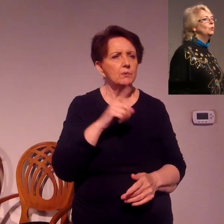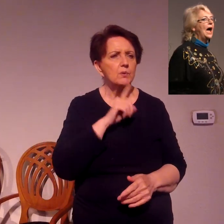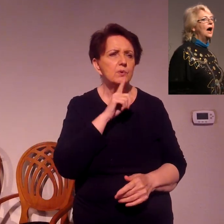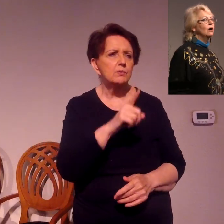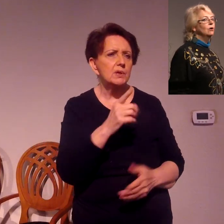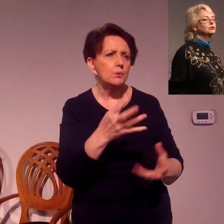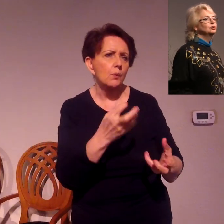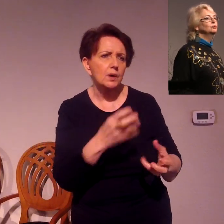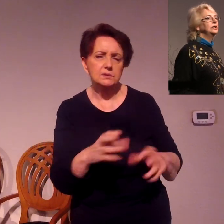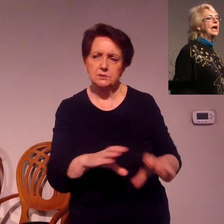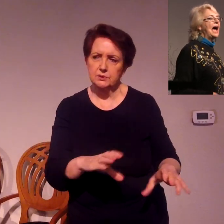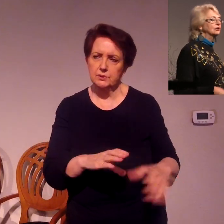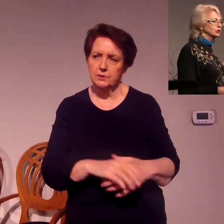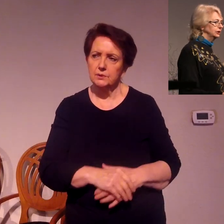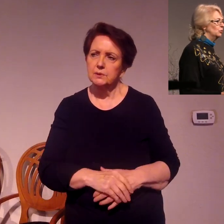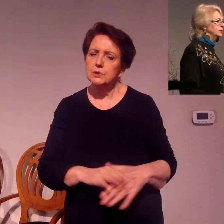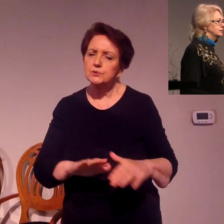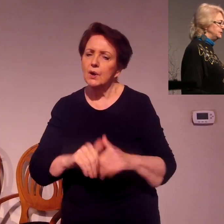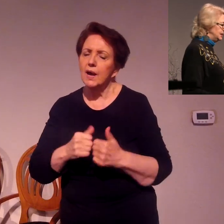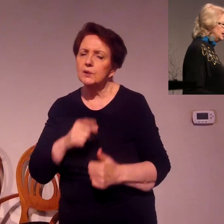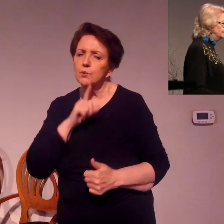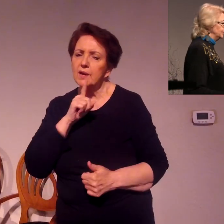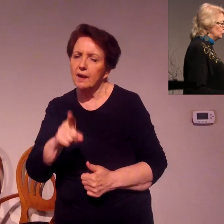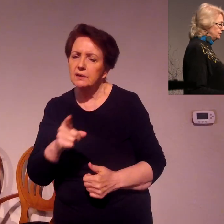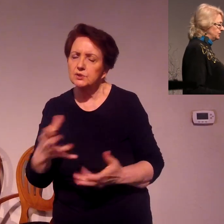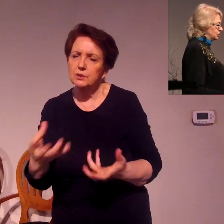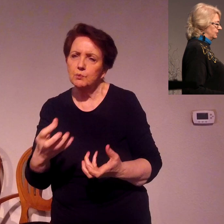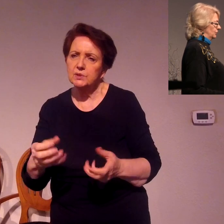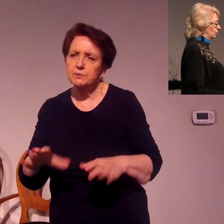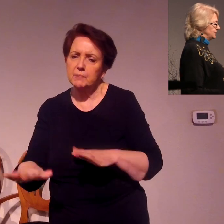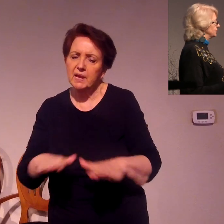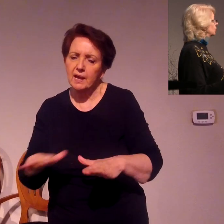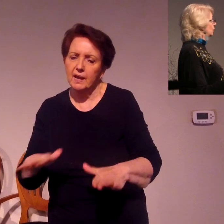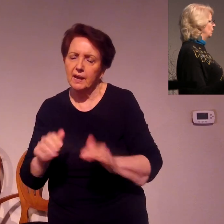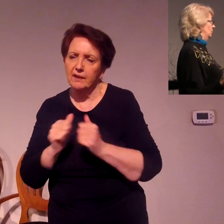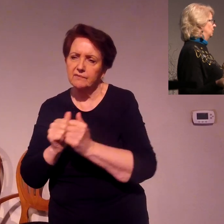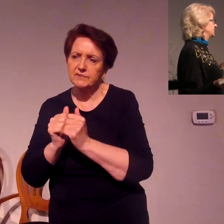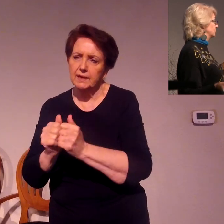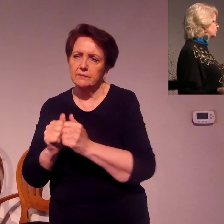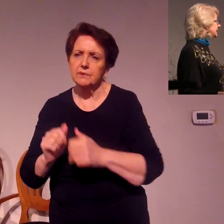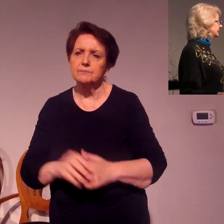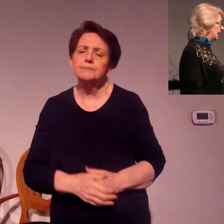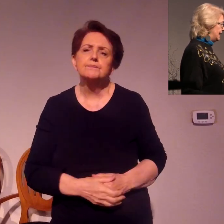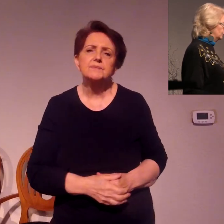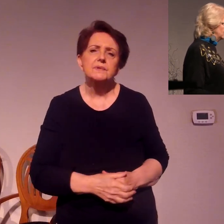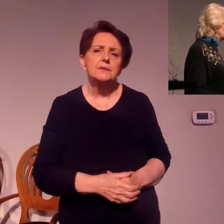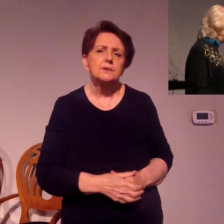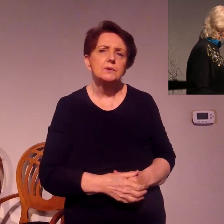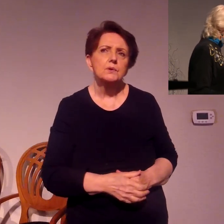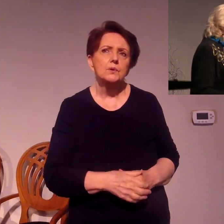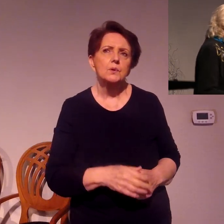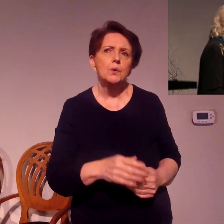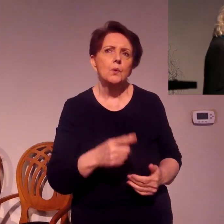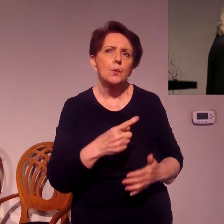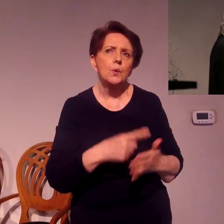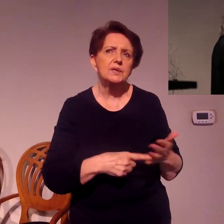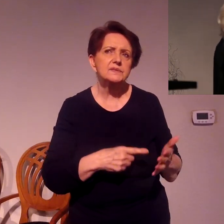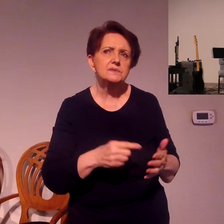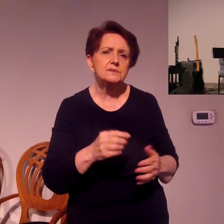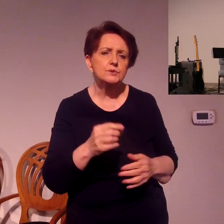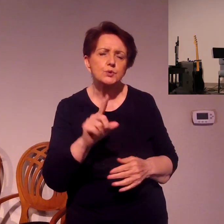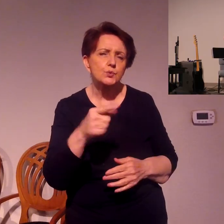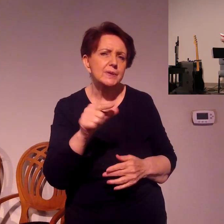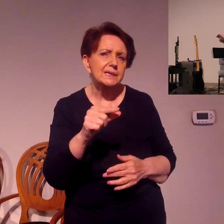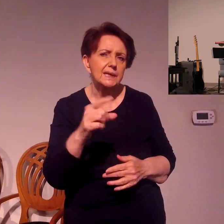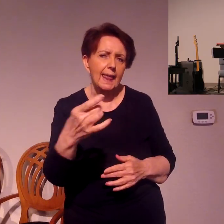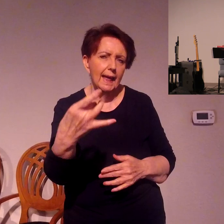So how do we actually want to be with each other? What's the go? What's the green light? Well, the green light is to